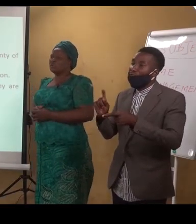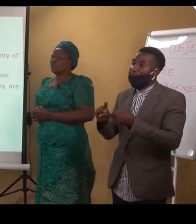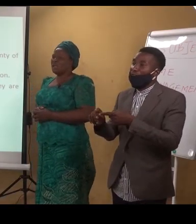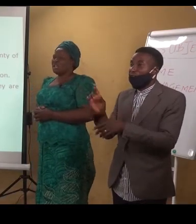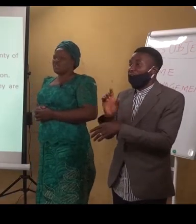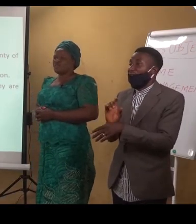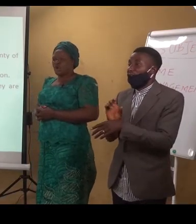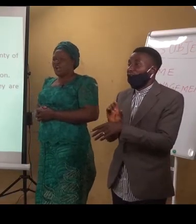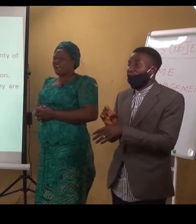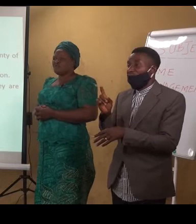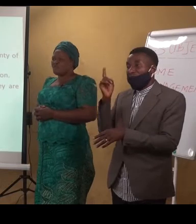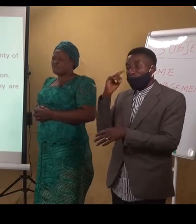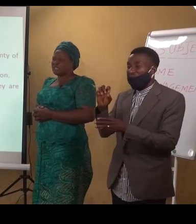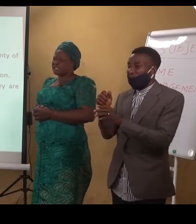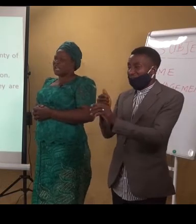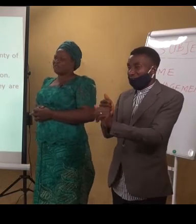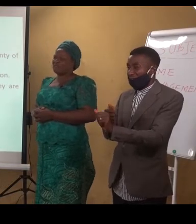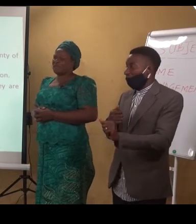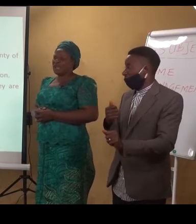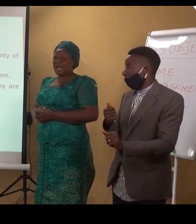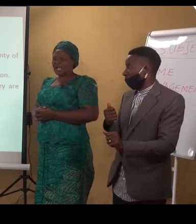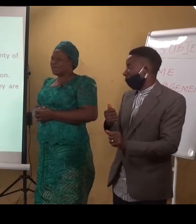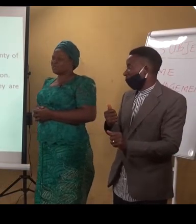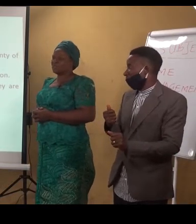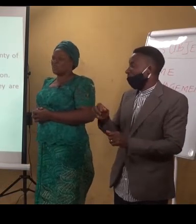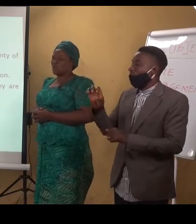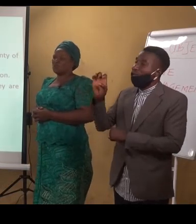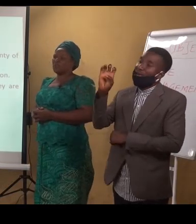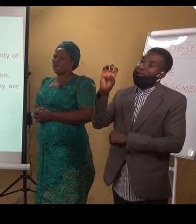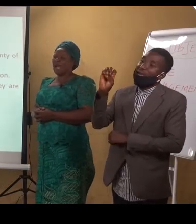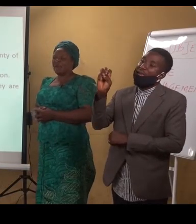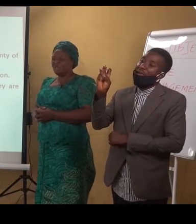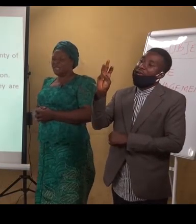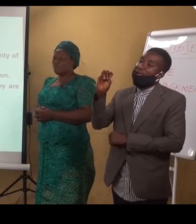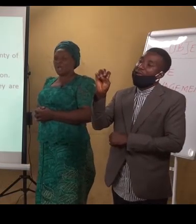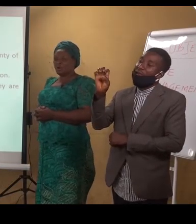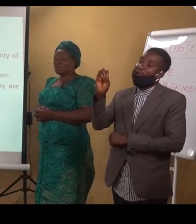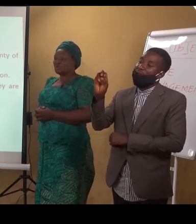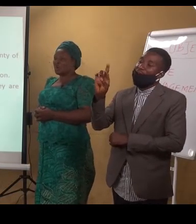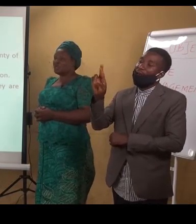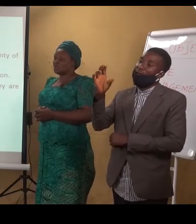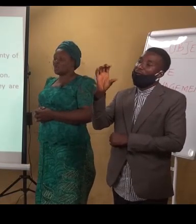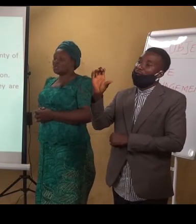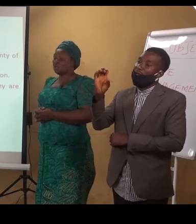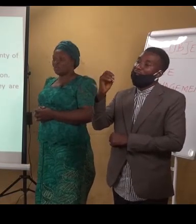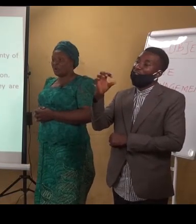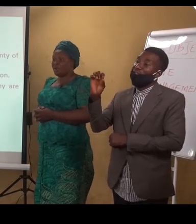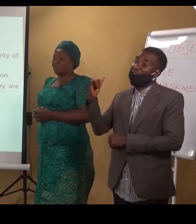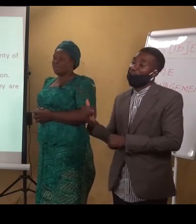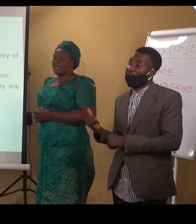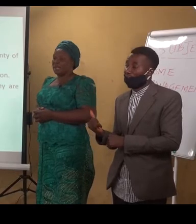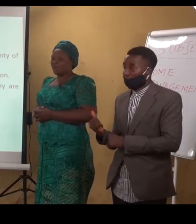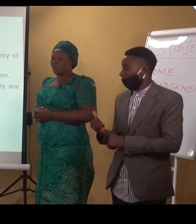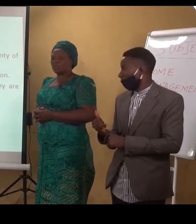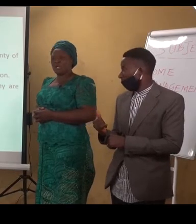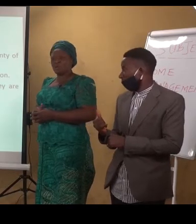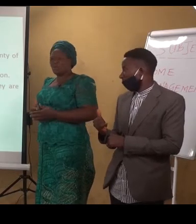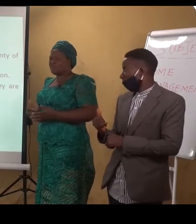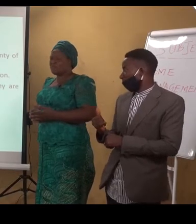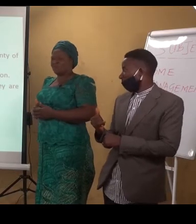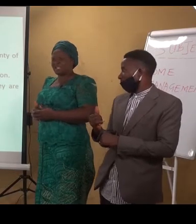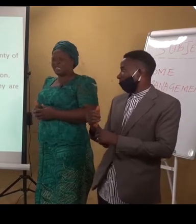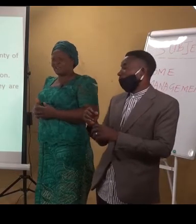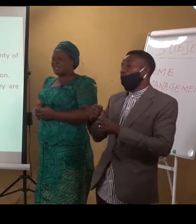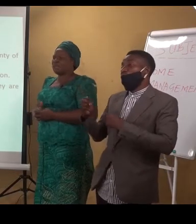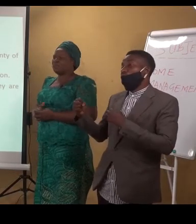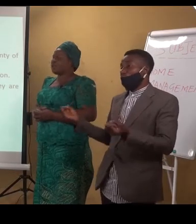the world. If we don't have food preserved and kept in the home, I mean we are going to run into what? Problem. Because there will not be